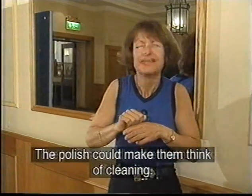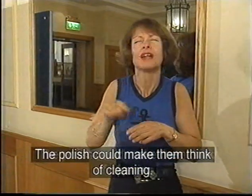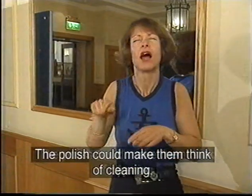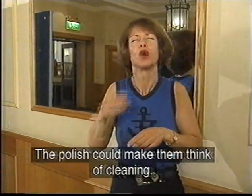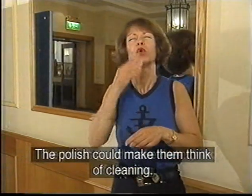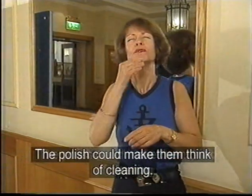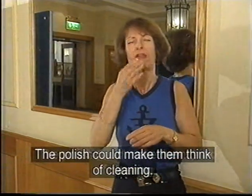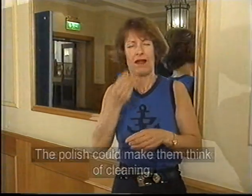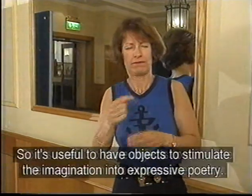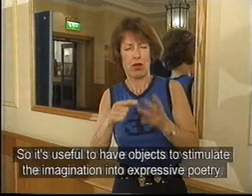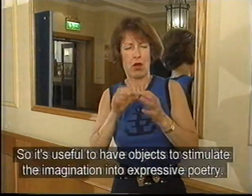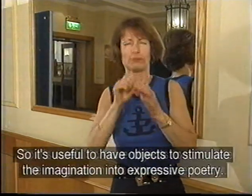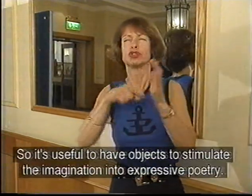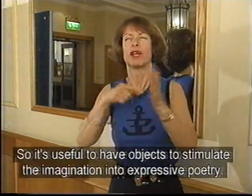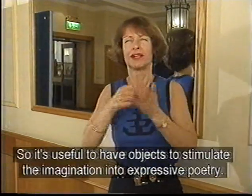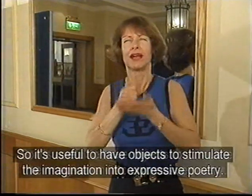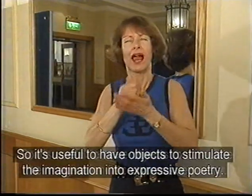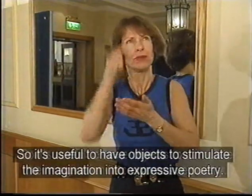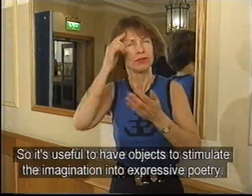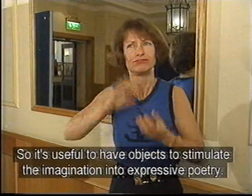it's useful to have objects to stimulate